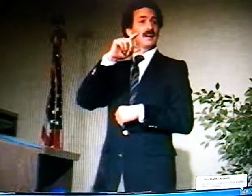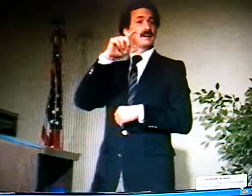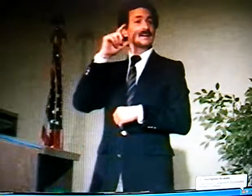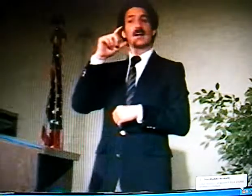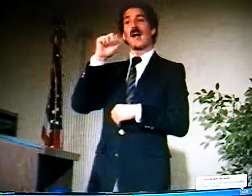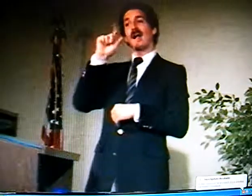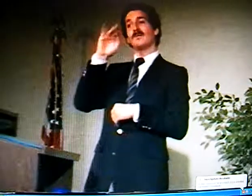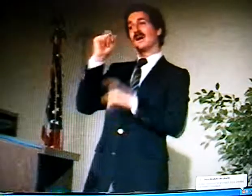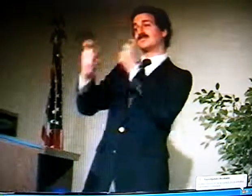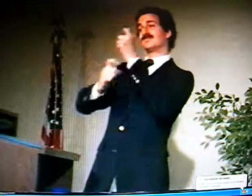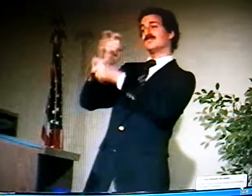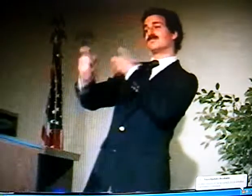And I remember back in